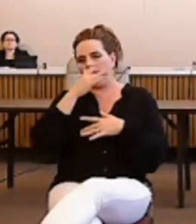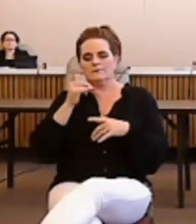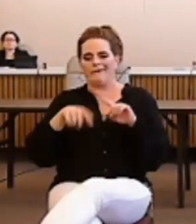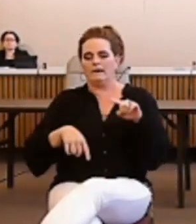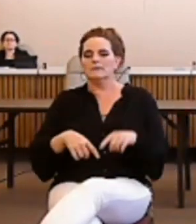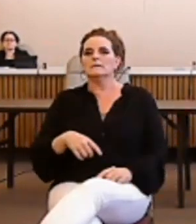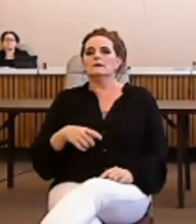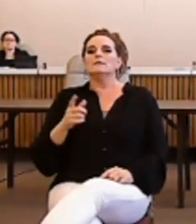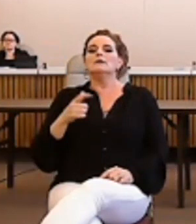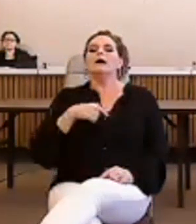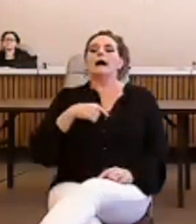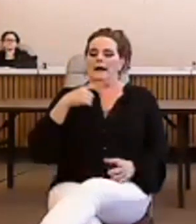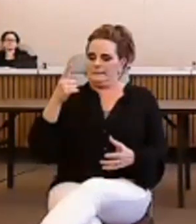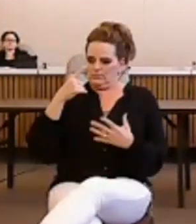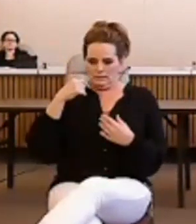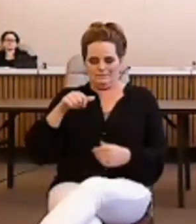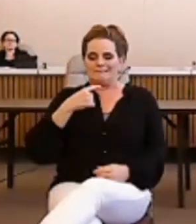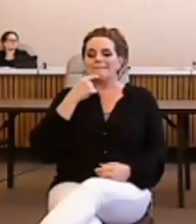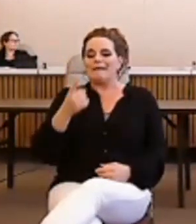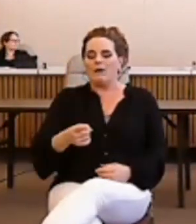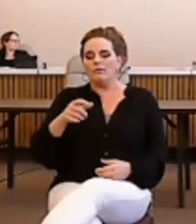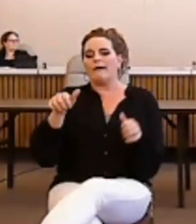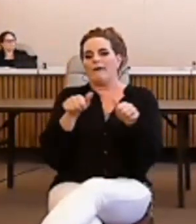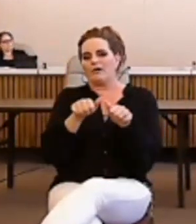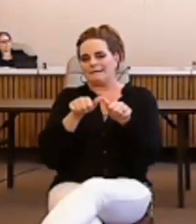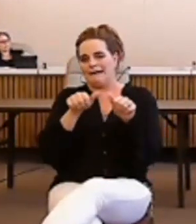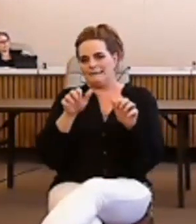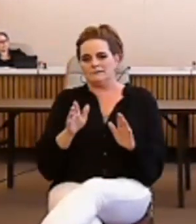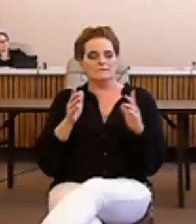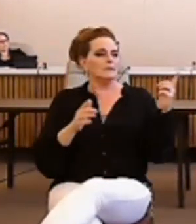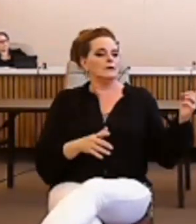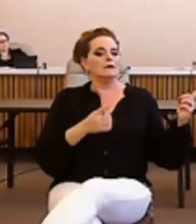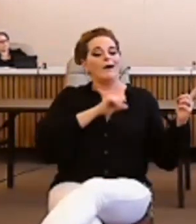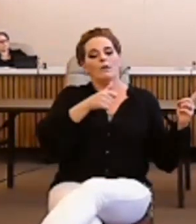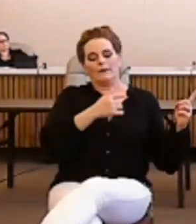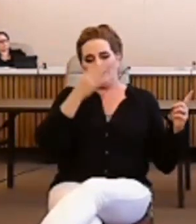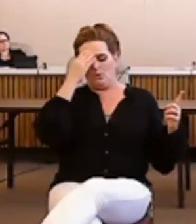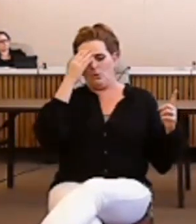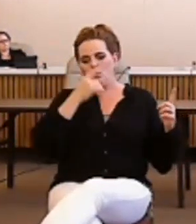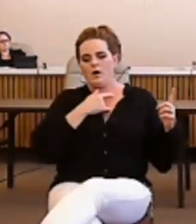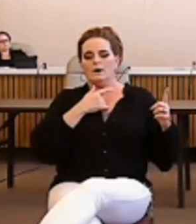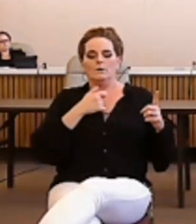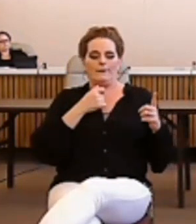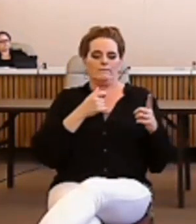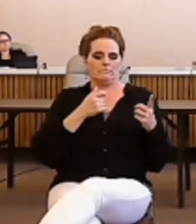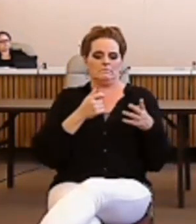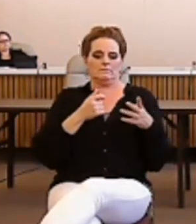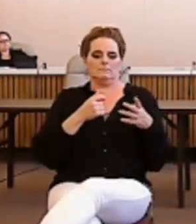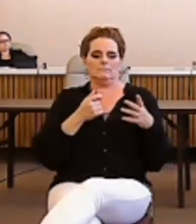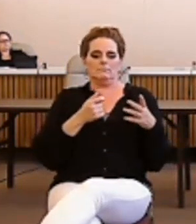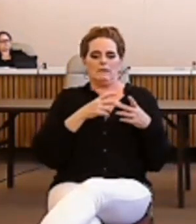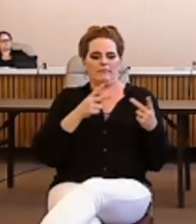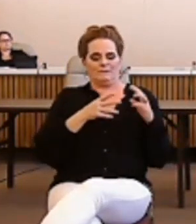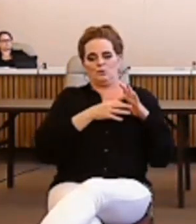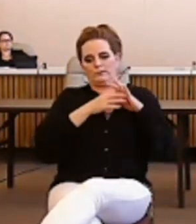pass that along to the architects. So the other thing I will note is that we wanted somewhere a means to connect the sewer in